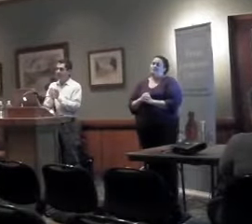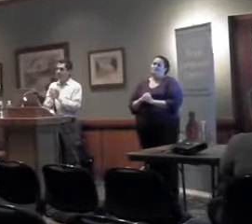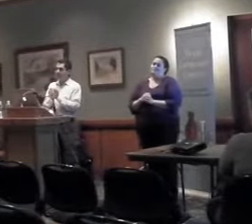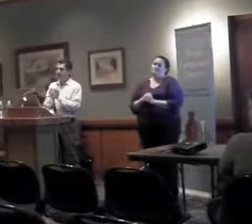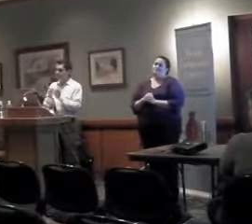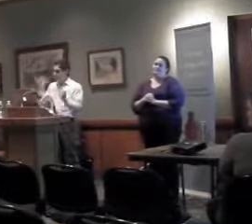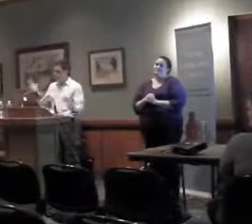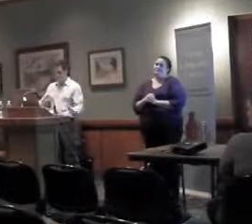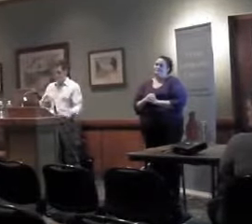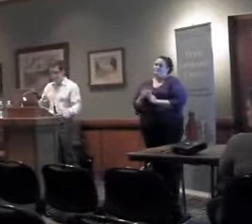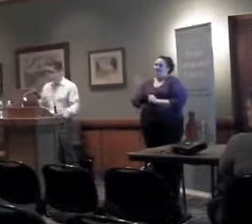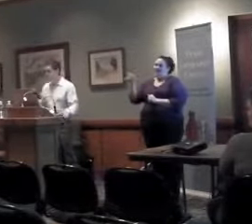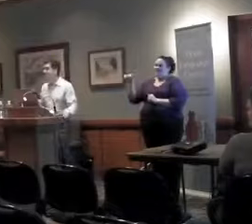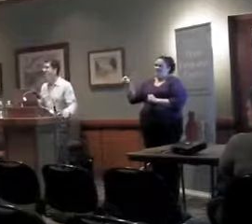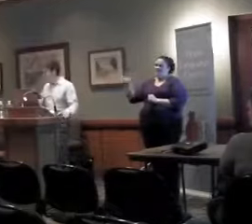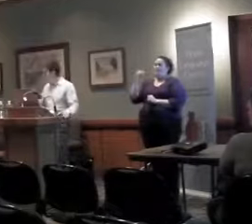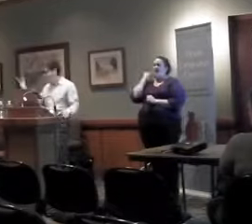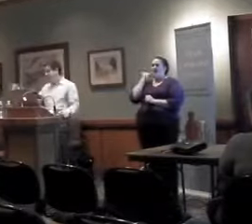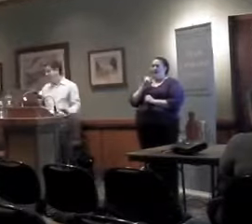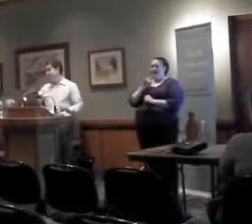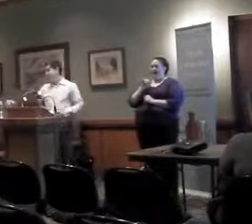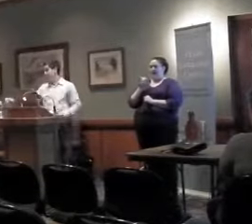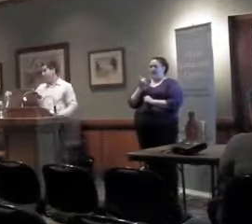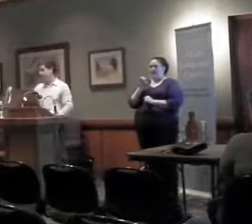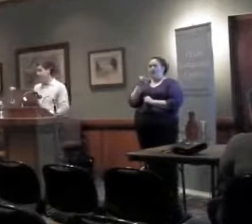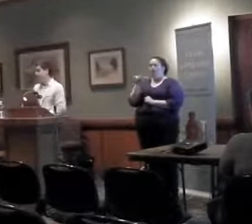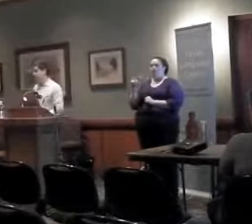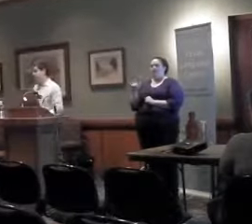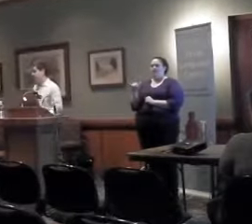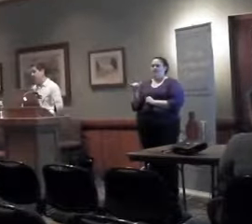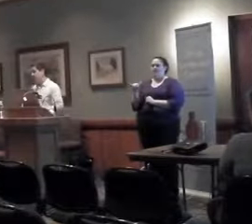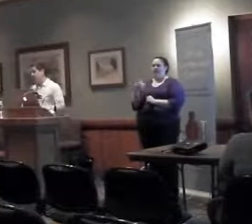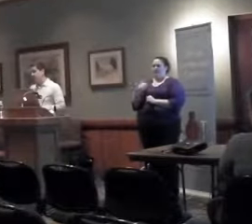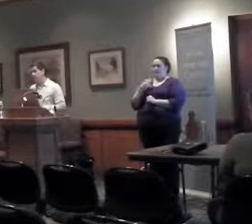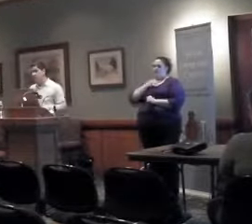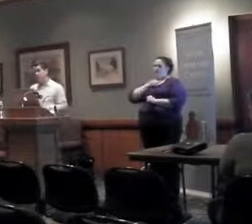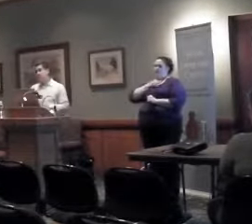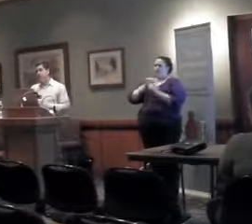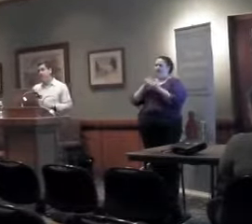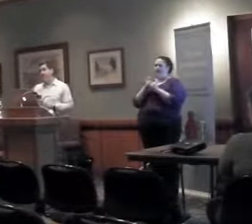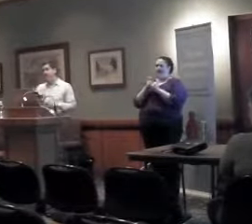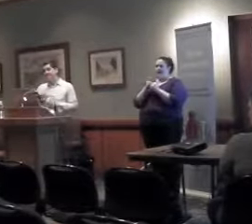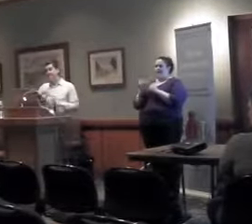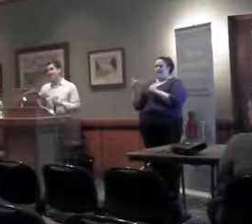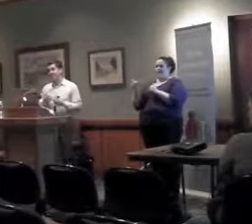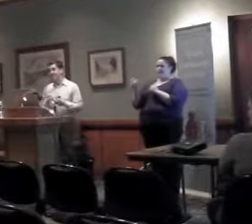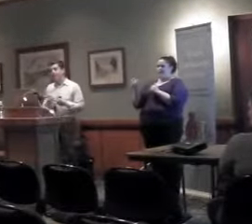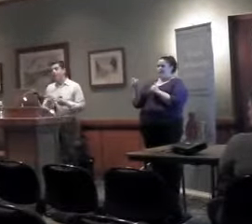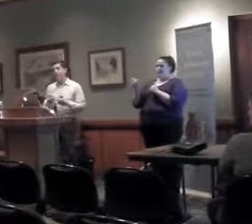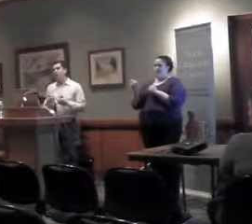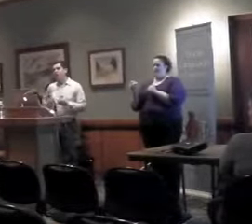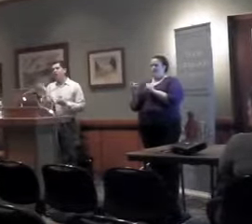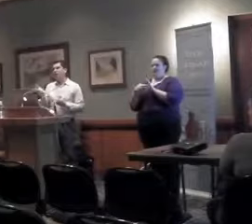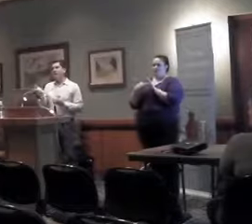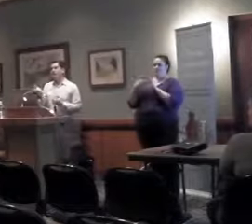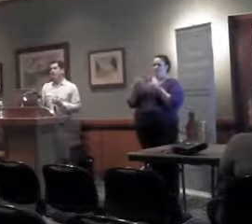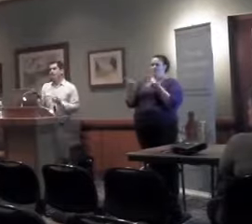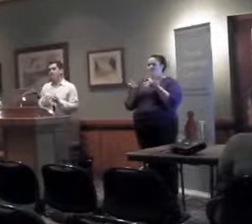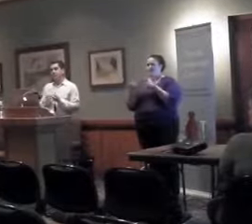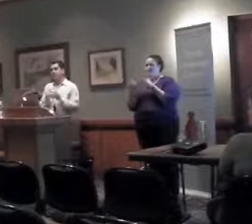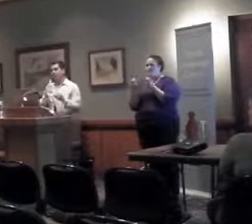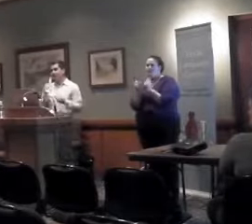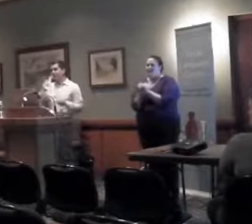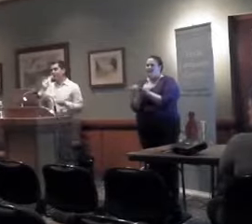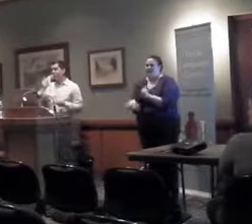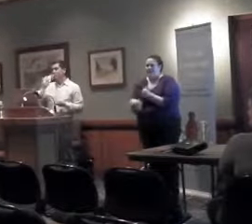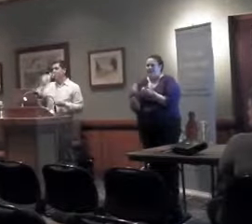Well, that's why I said it was an ideology. So how, and I wanted to know how you guys are playing it, because well, I mean, clearly we